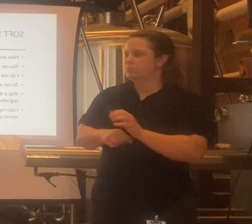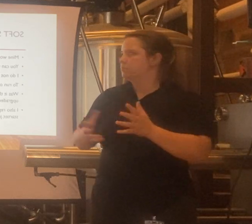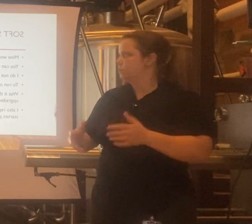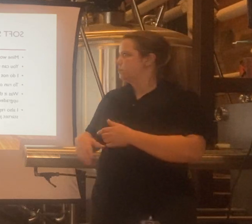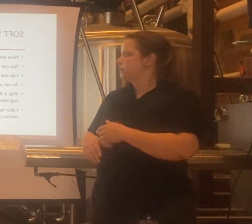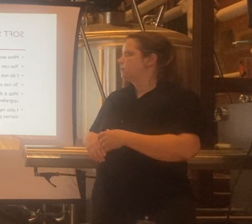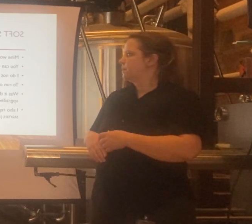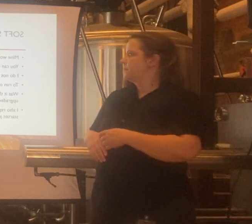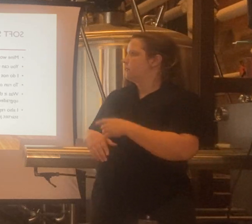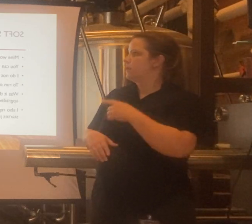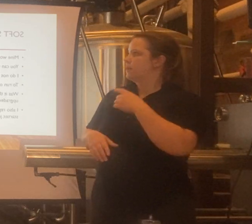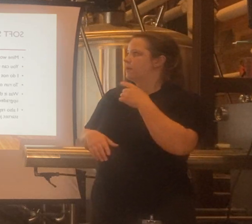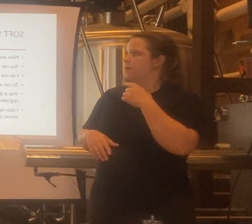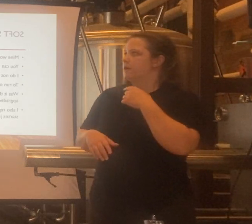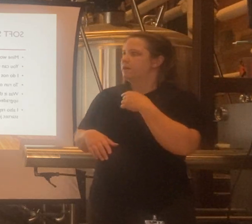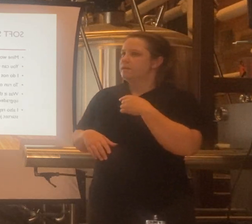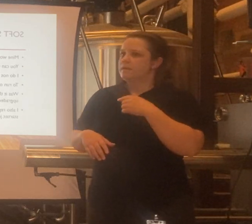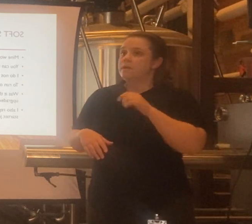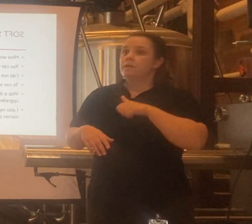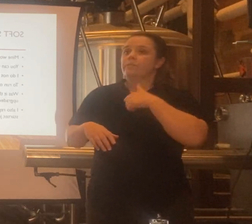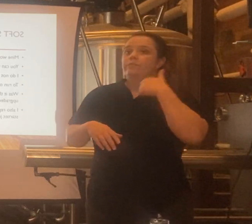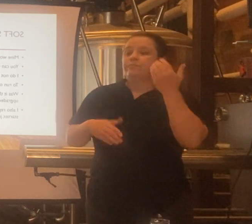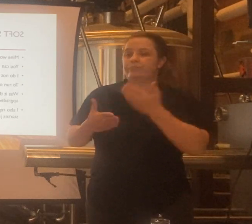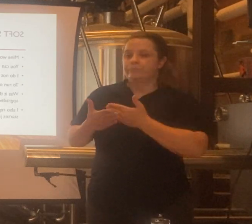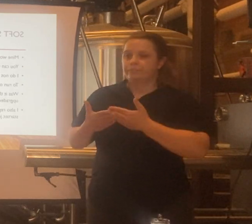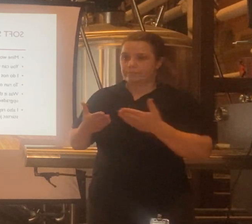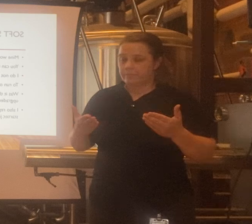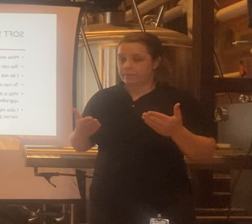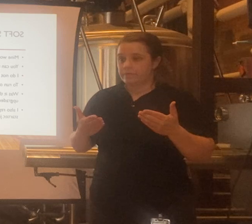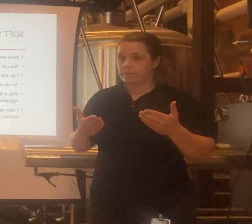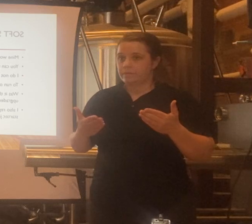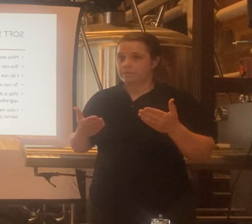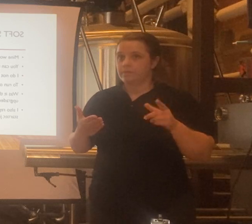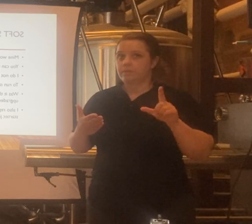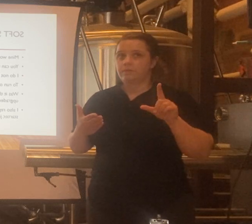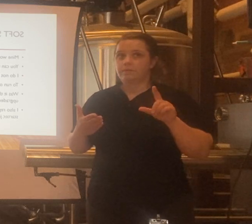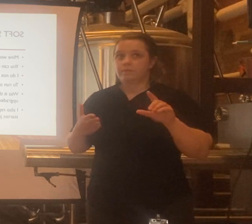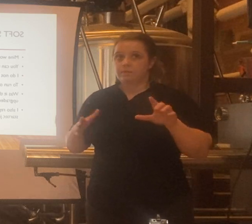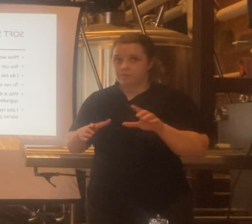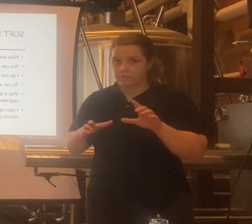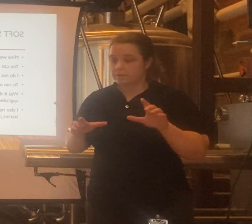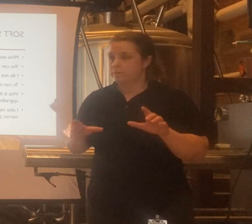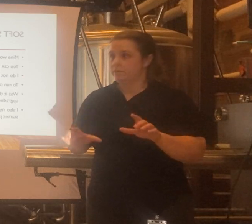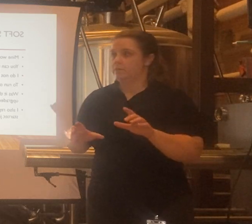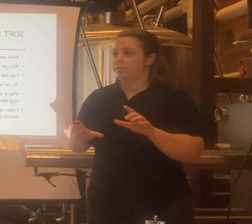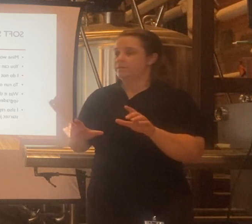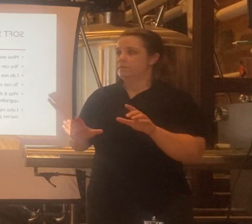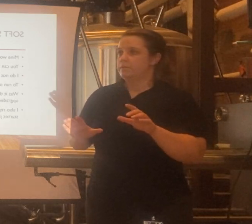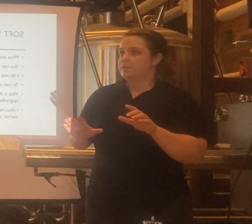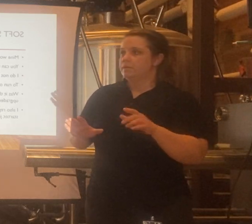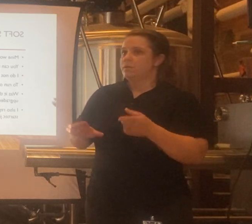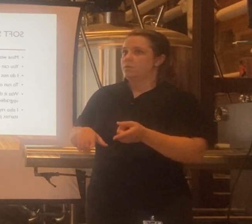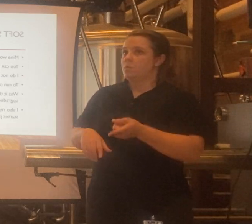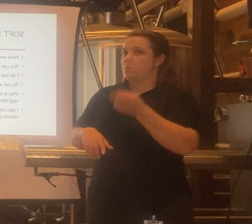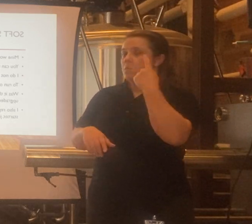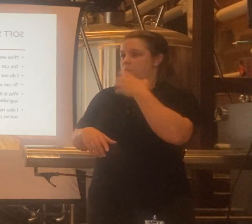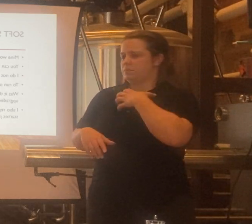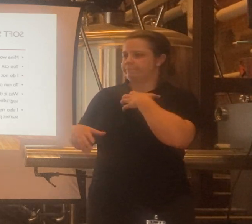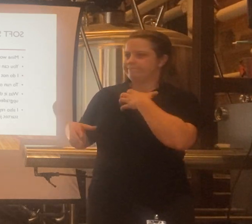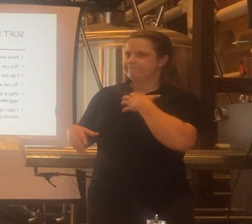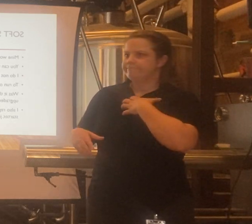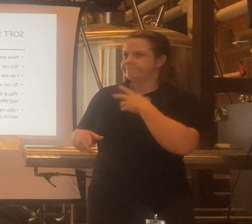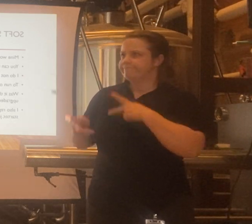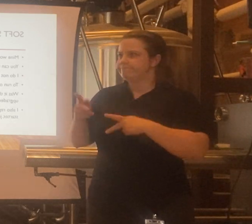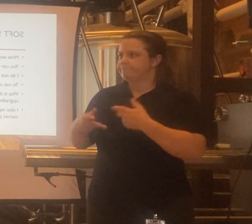was a faulty part. The other thing I did because of this failure is I know that one of the things that people complain about, hey,